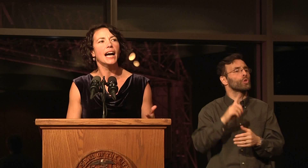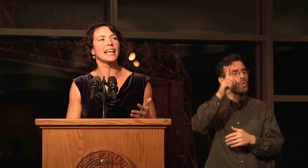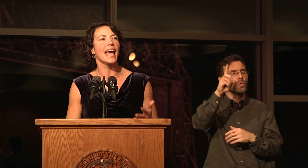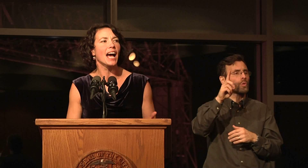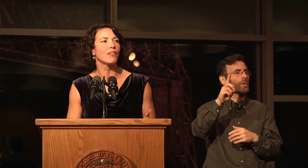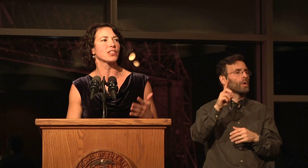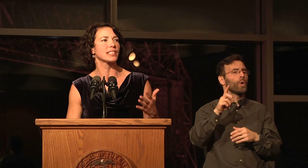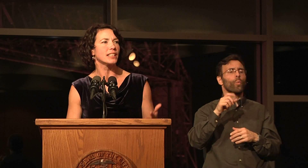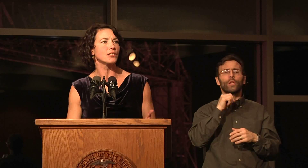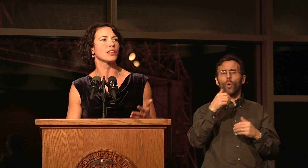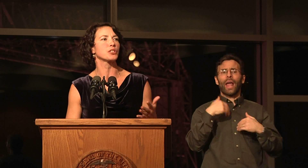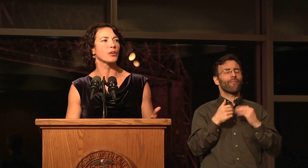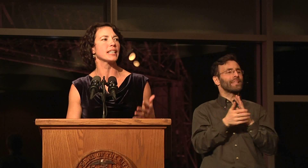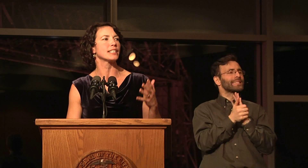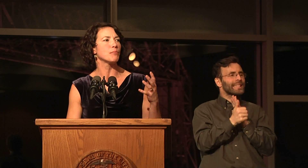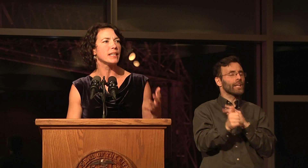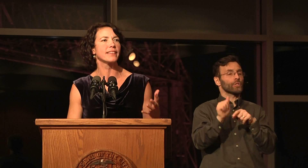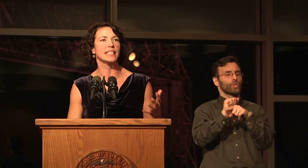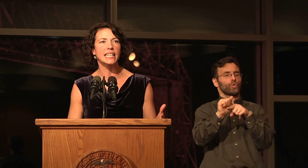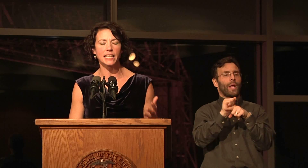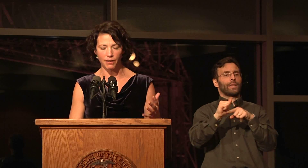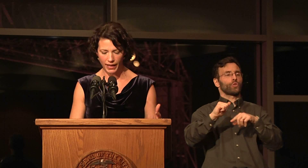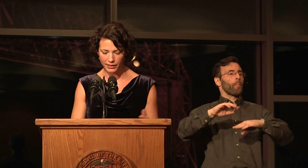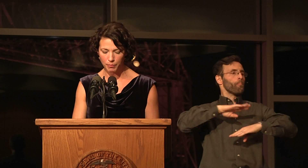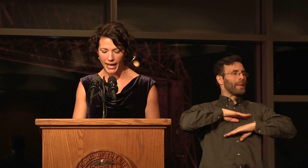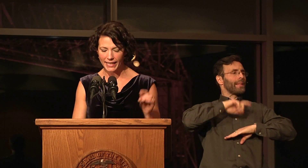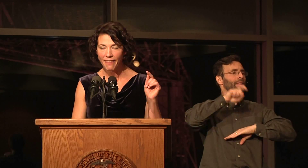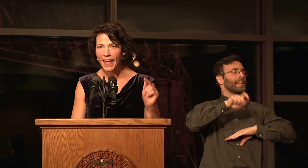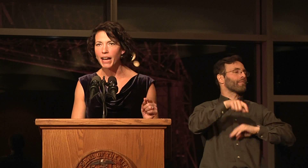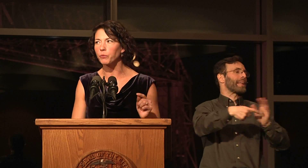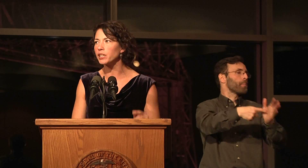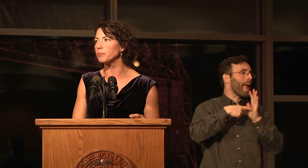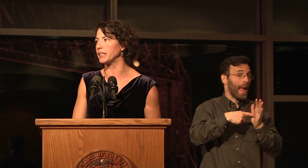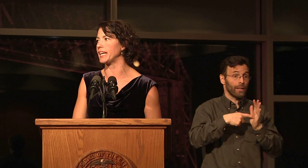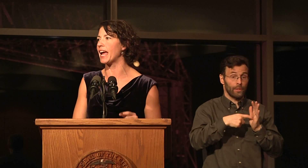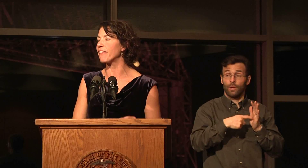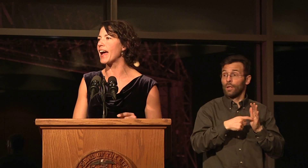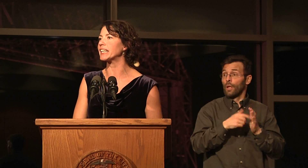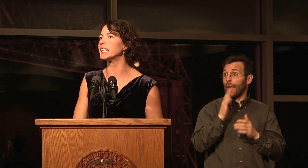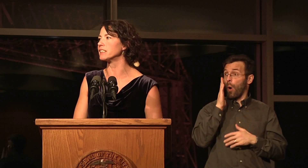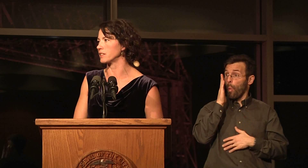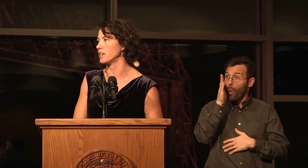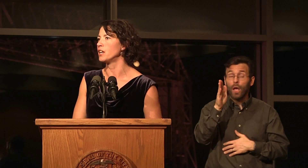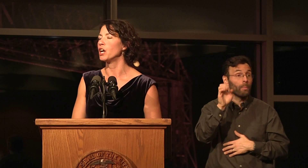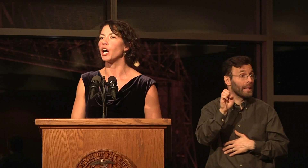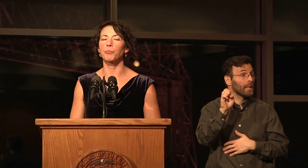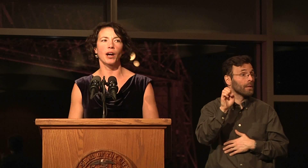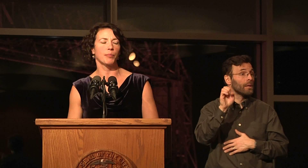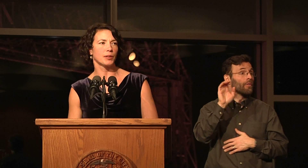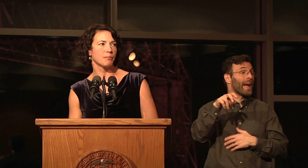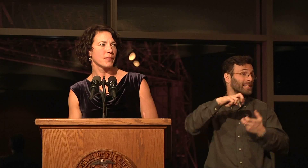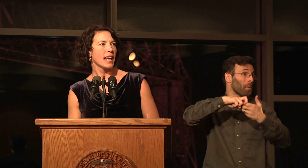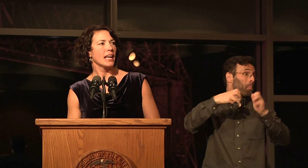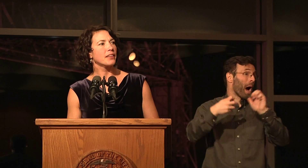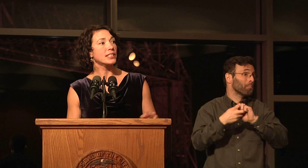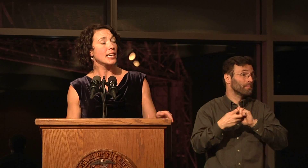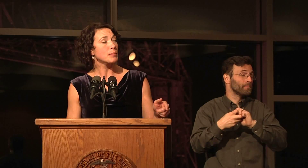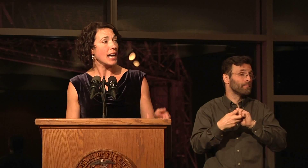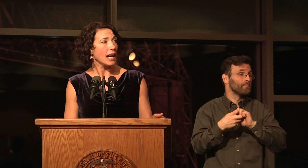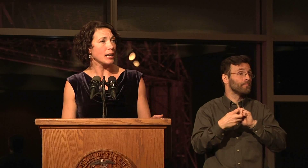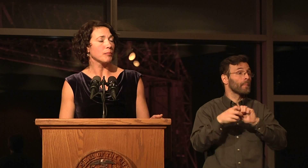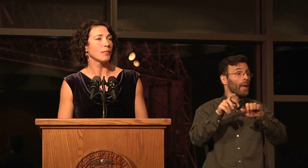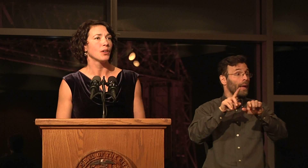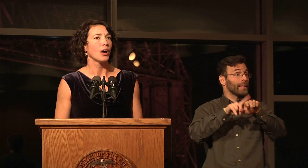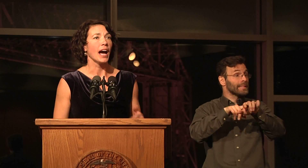we do not have the skills and the training to meet the need of that demand, and that will be, and that is a problem. And at the